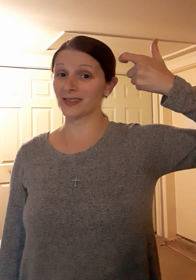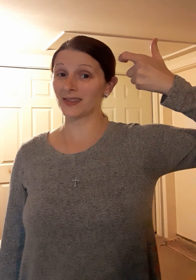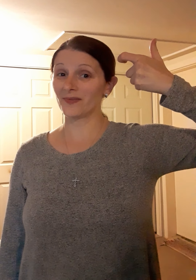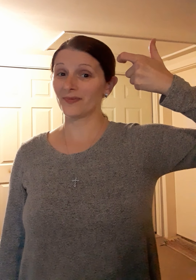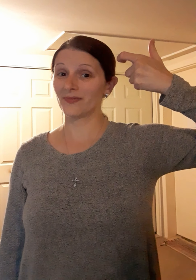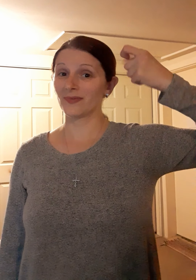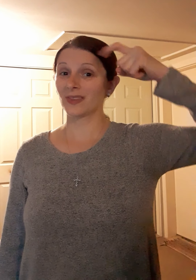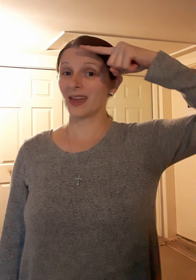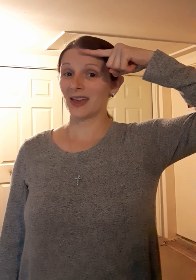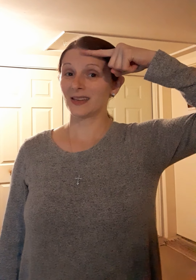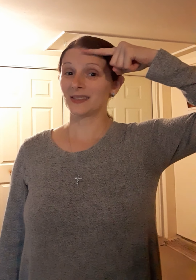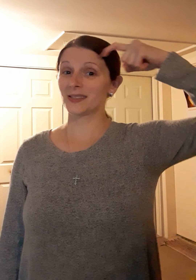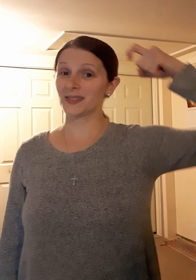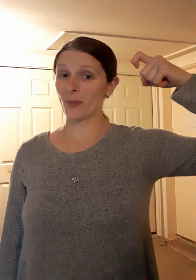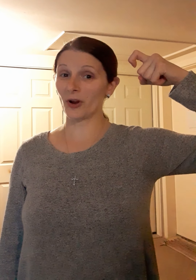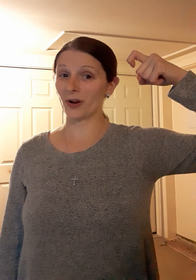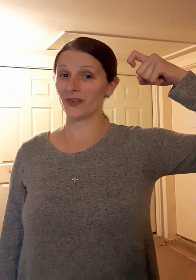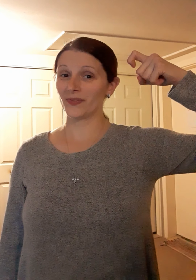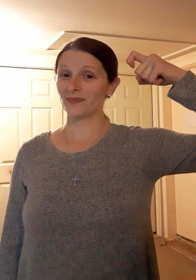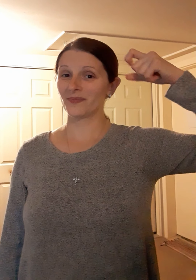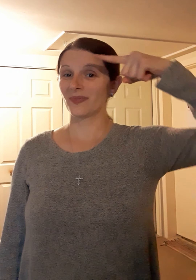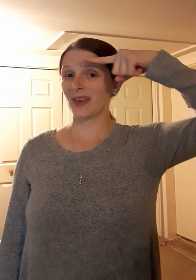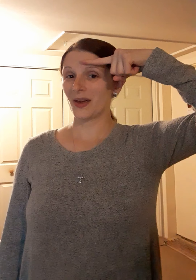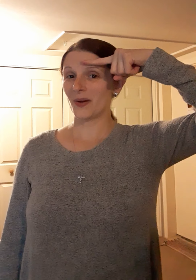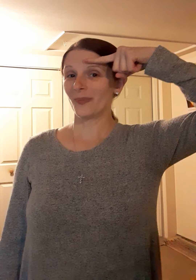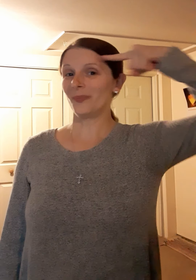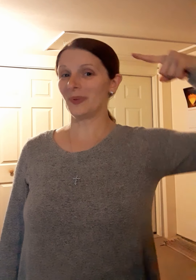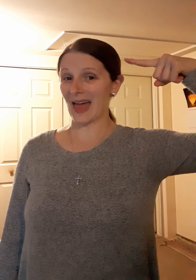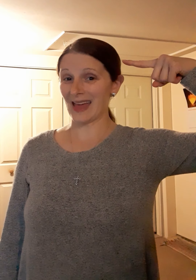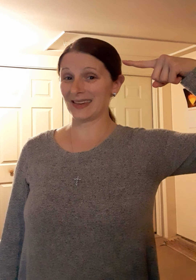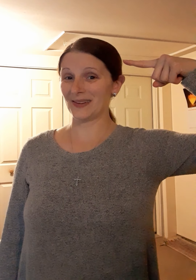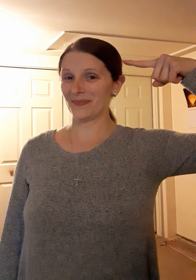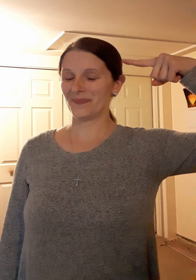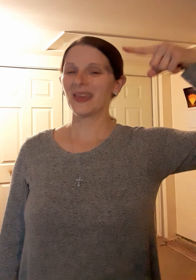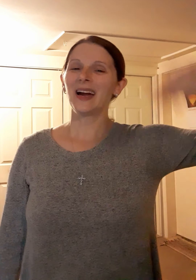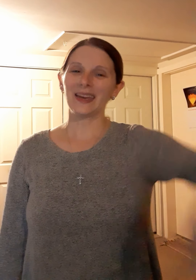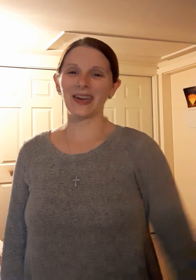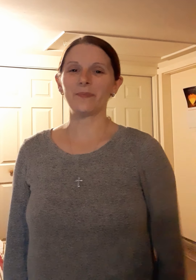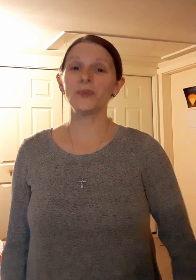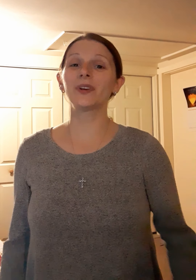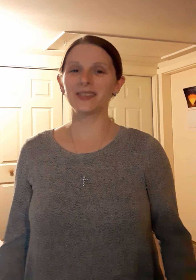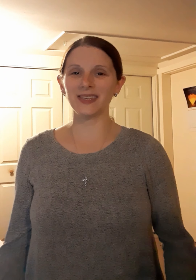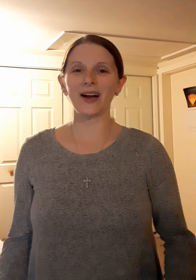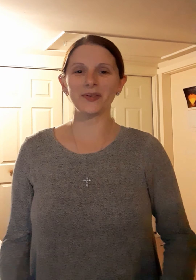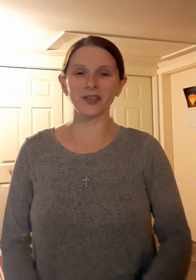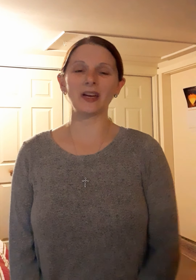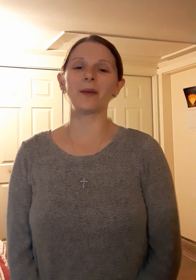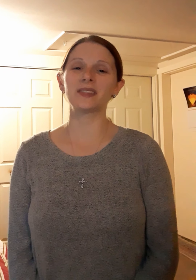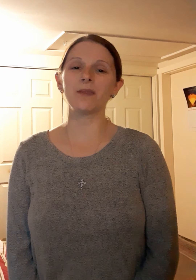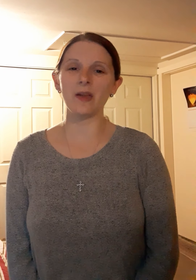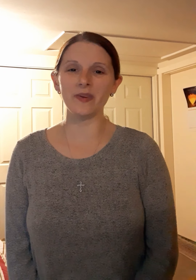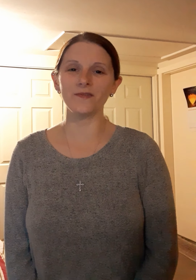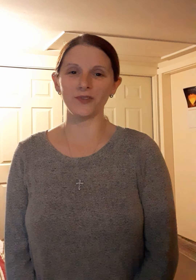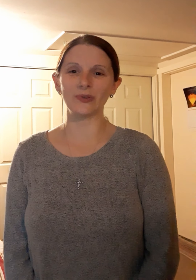because, summer, black. Again, you can see how sometimes they may be confused with